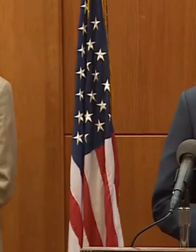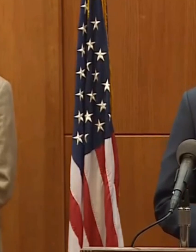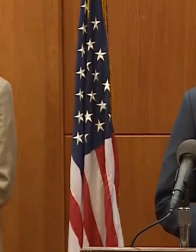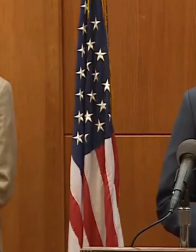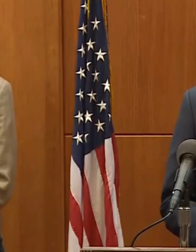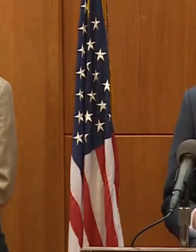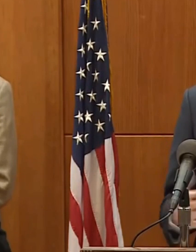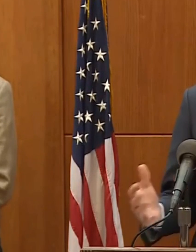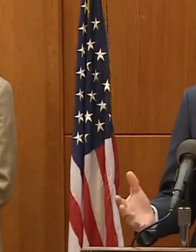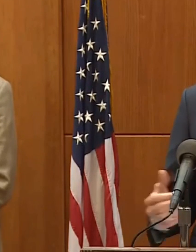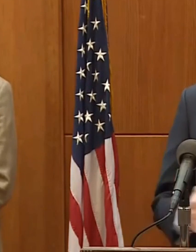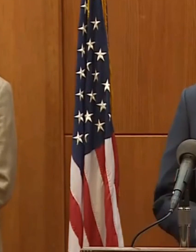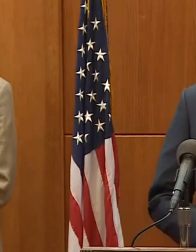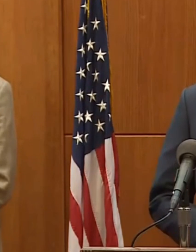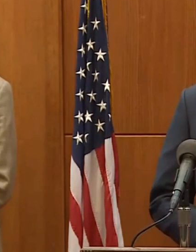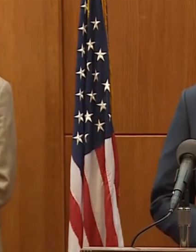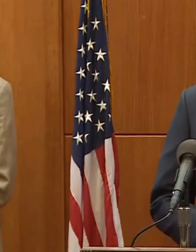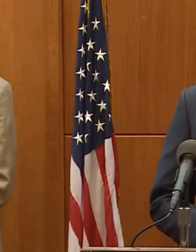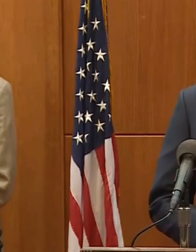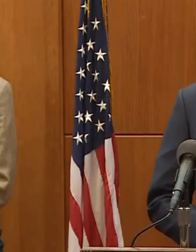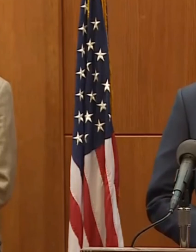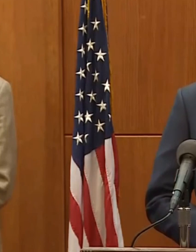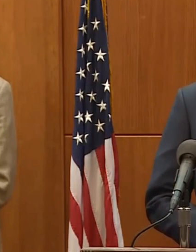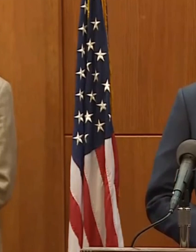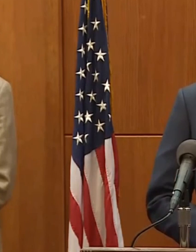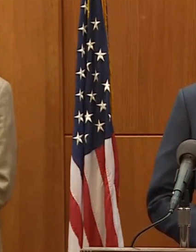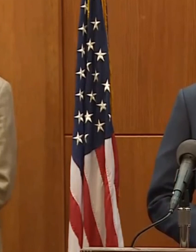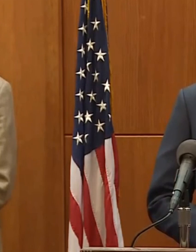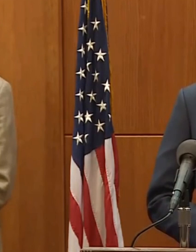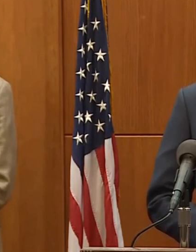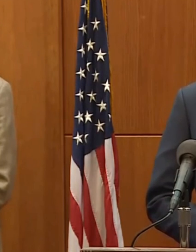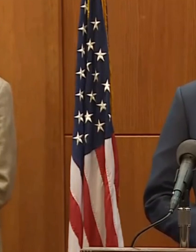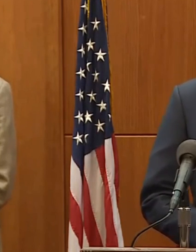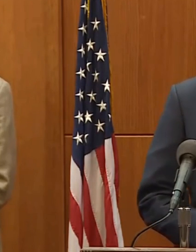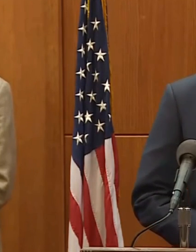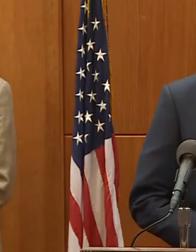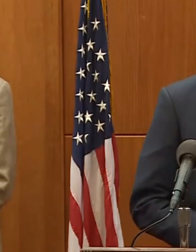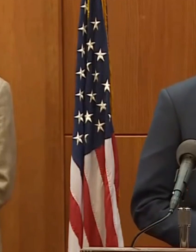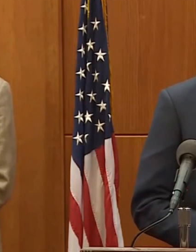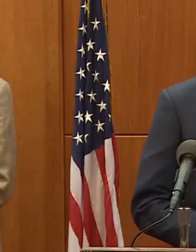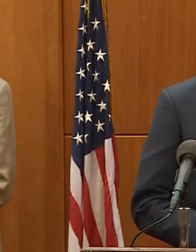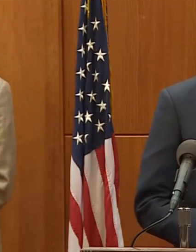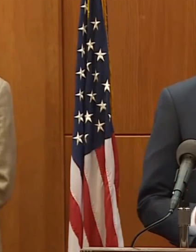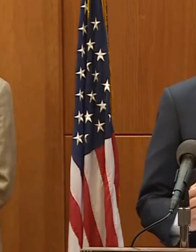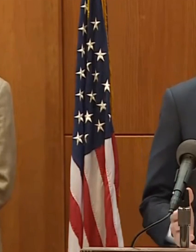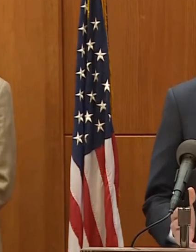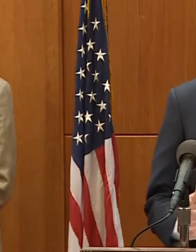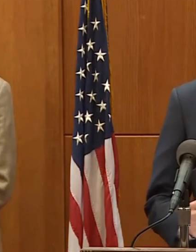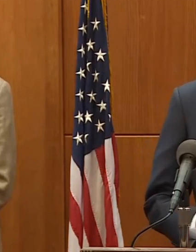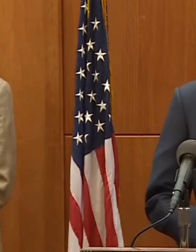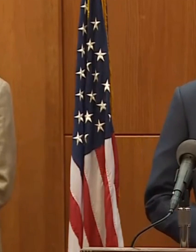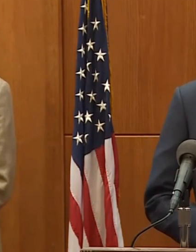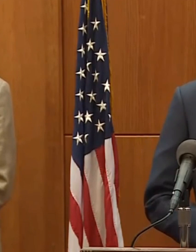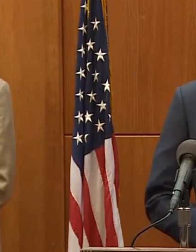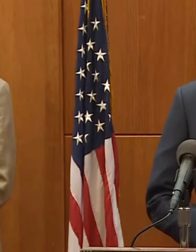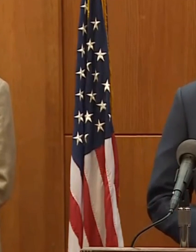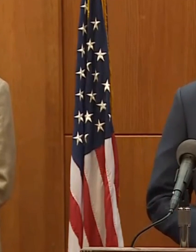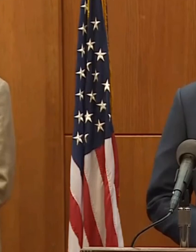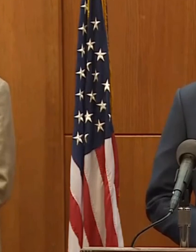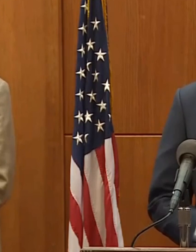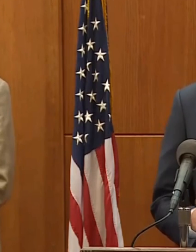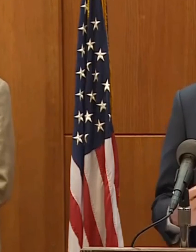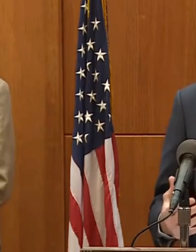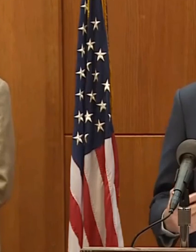role in being part of the solution. For example, that means do not go